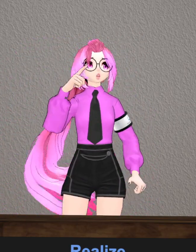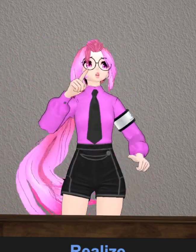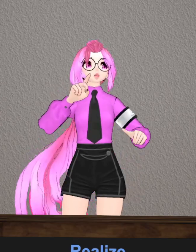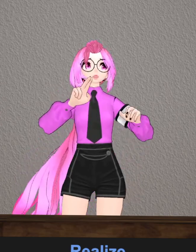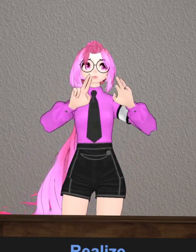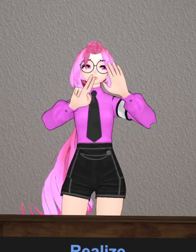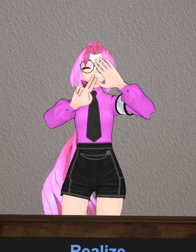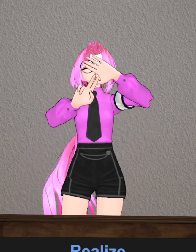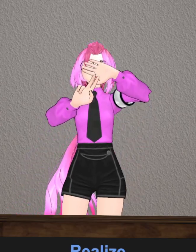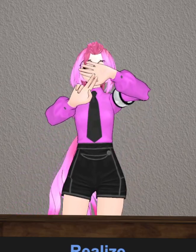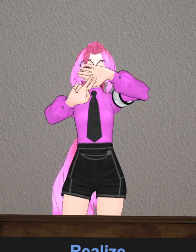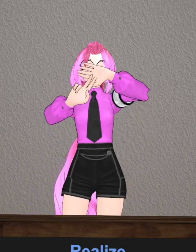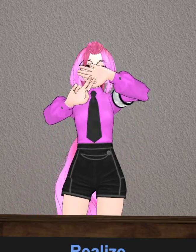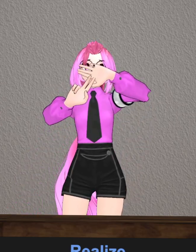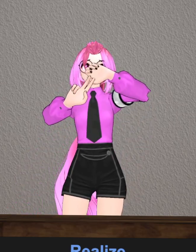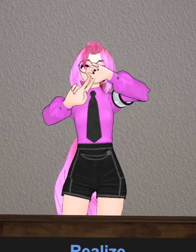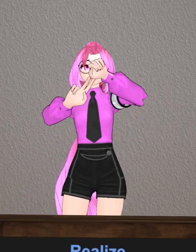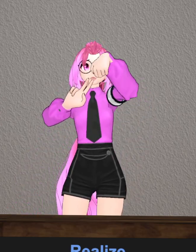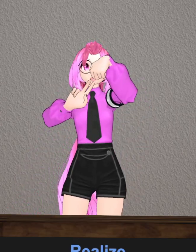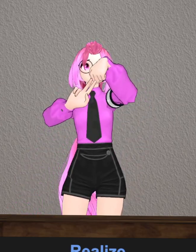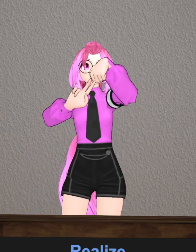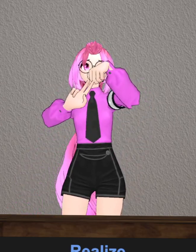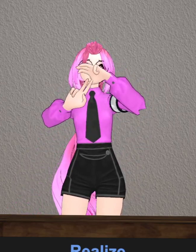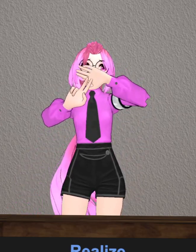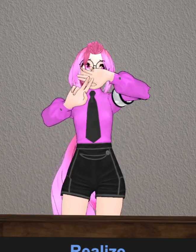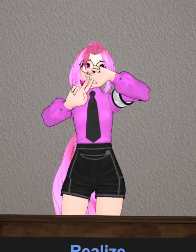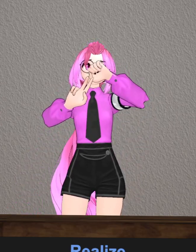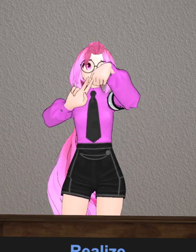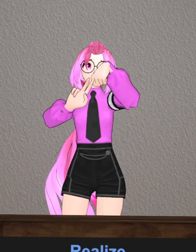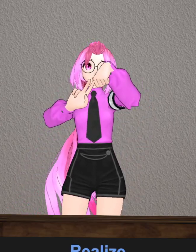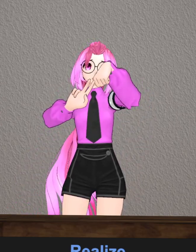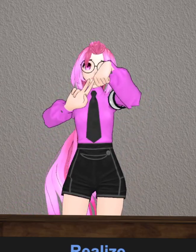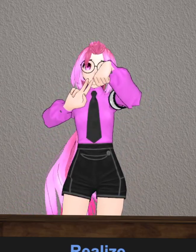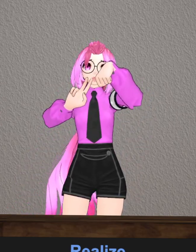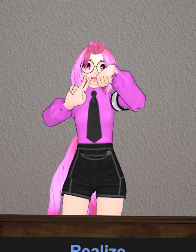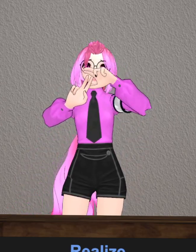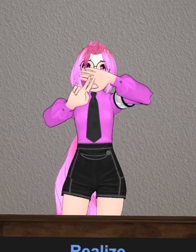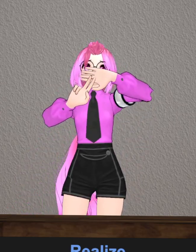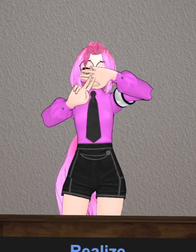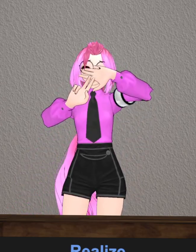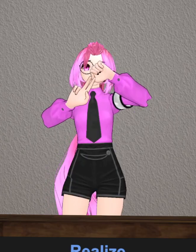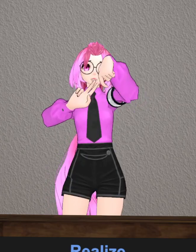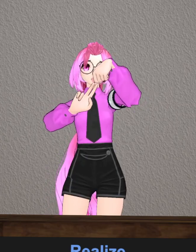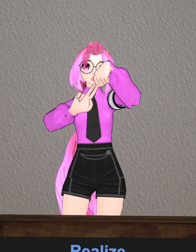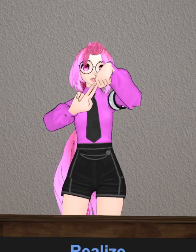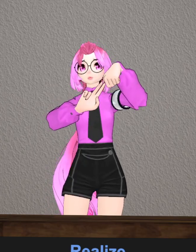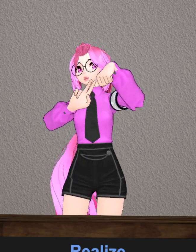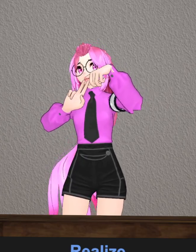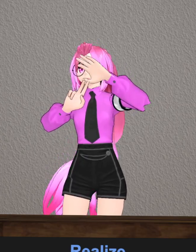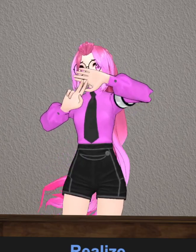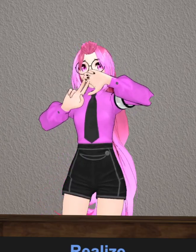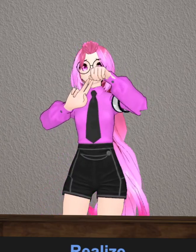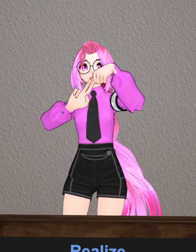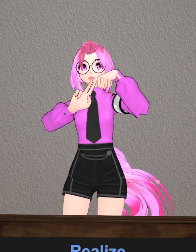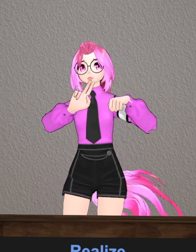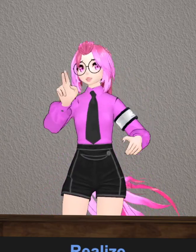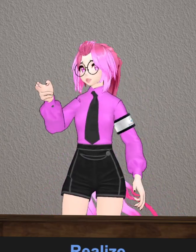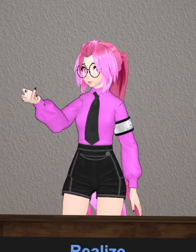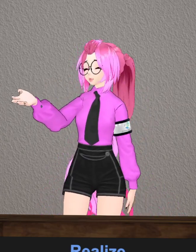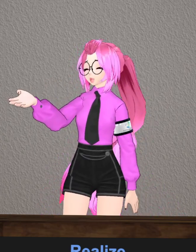finger. Very similar, except we're gonna have an R hand. R. So if you have index, or, well, yeah, it doesn't matter if you have index, or if you